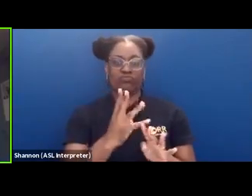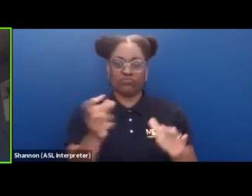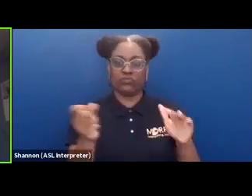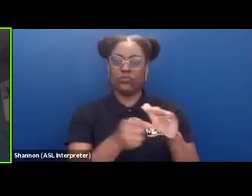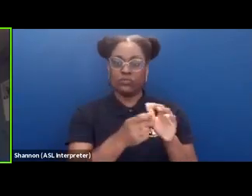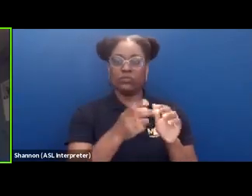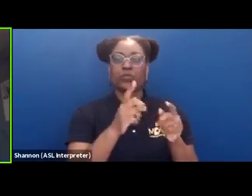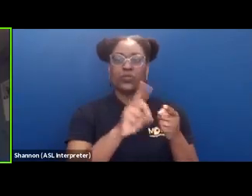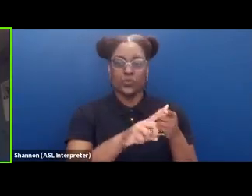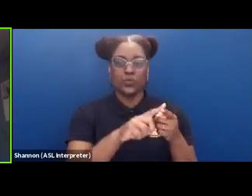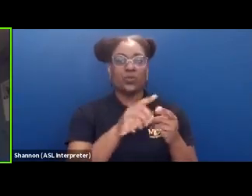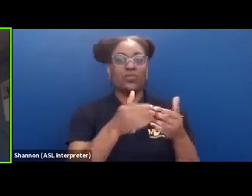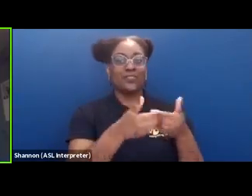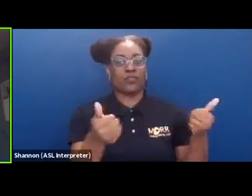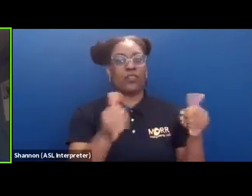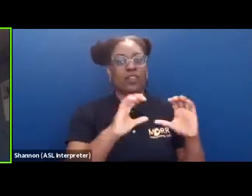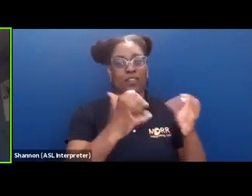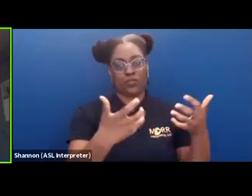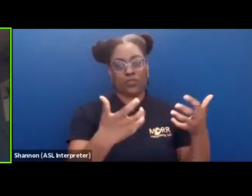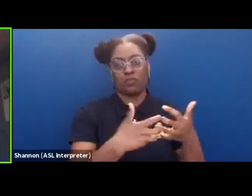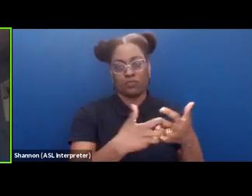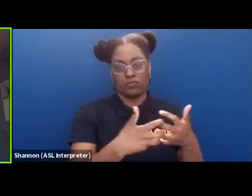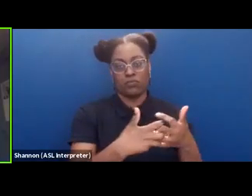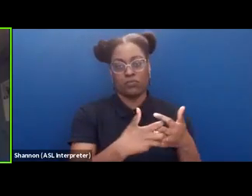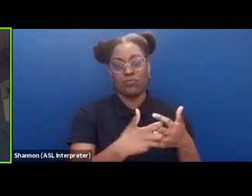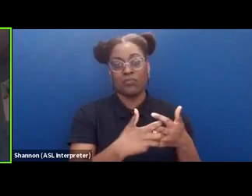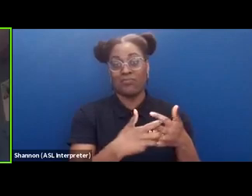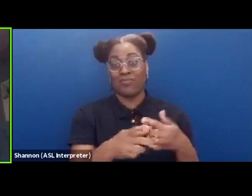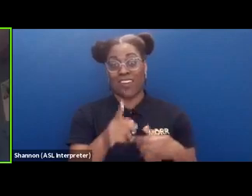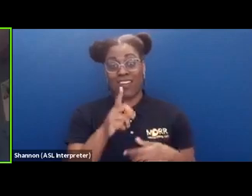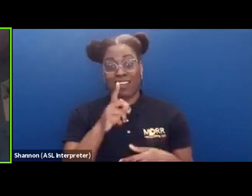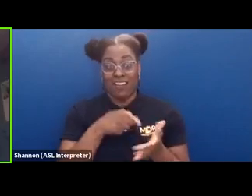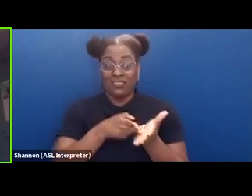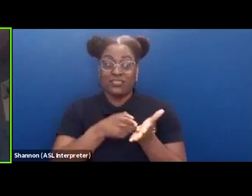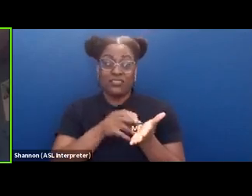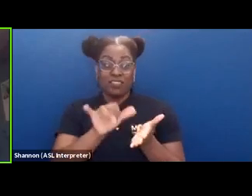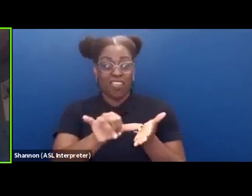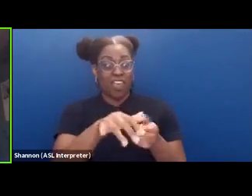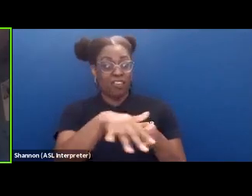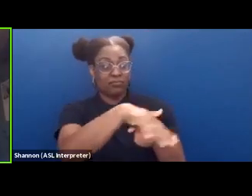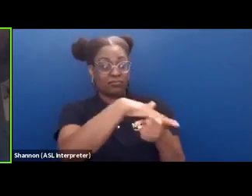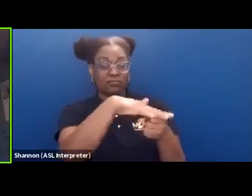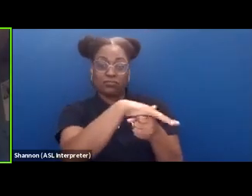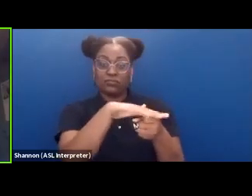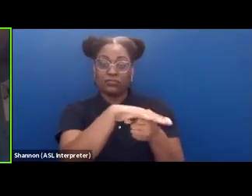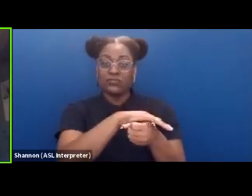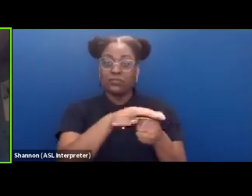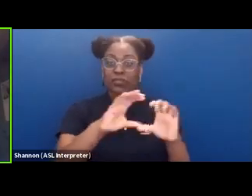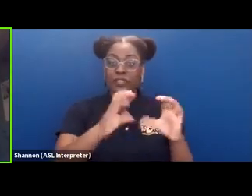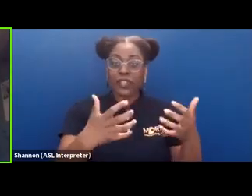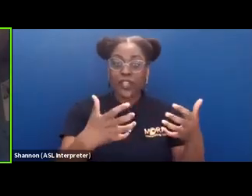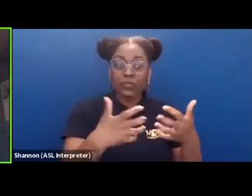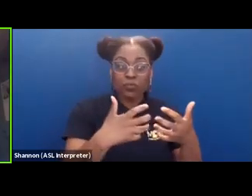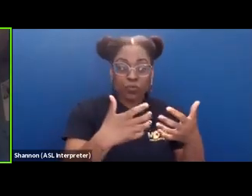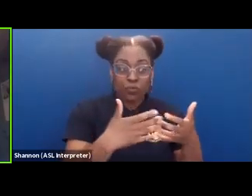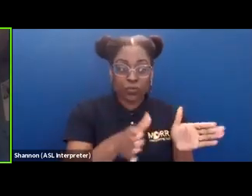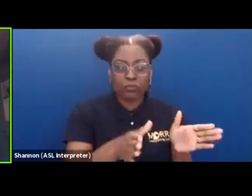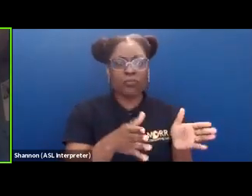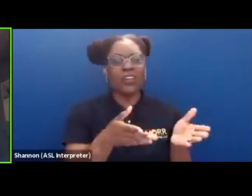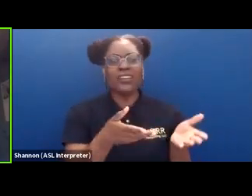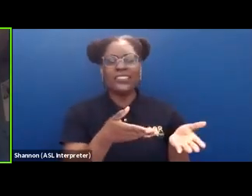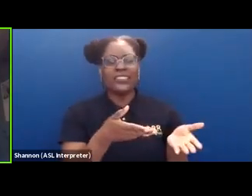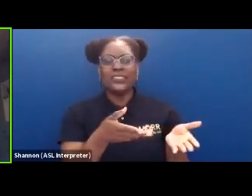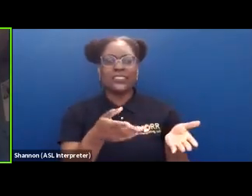in fact, almost like prison-like settings, where the students get very little education. They're